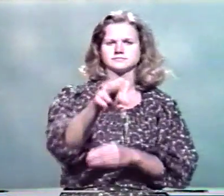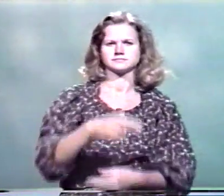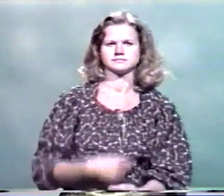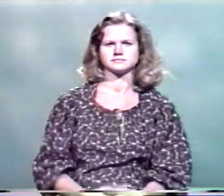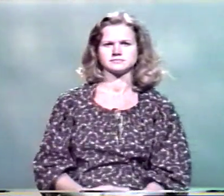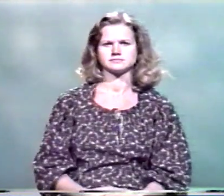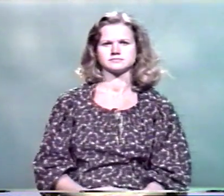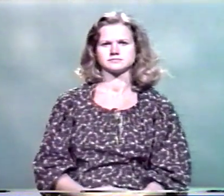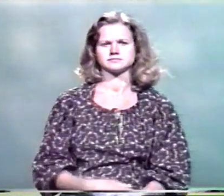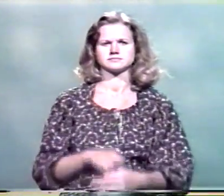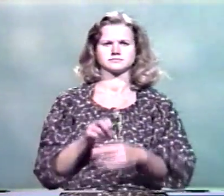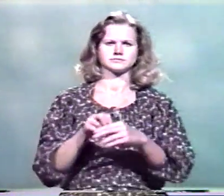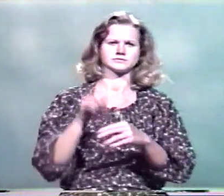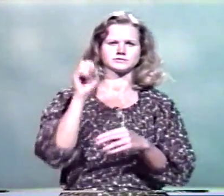To jump to conclusions.